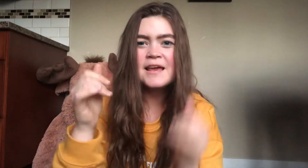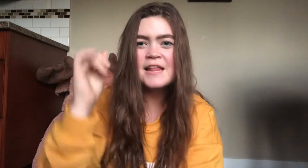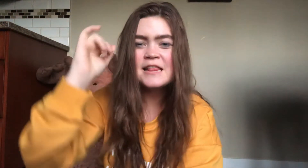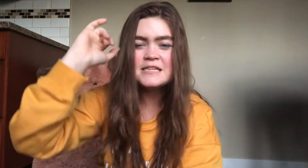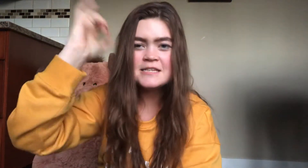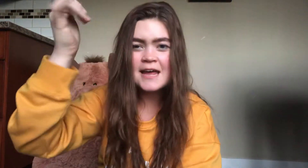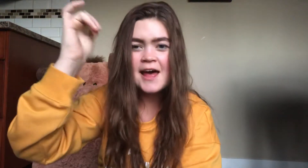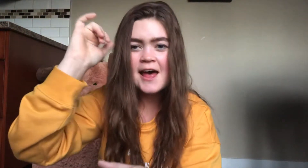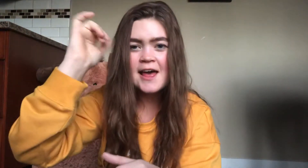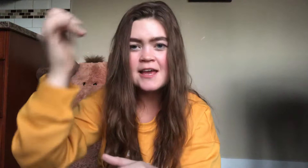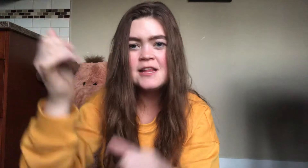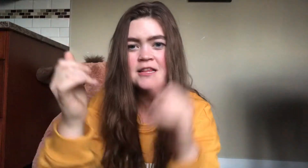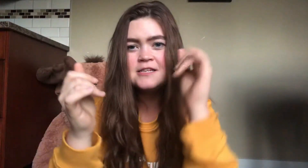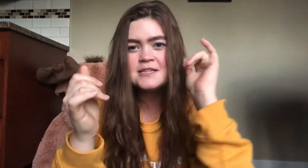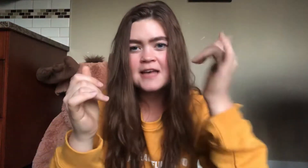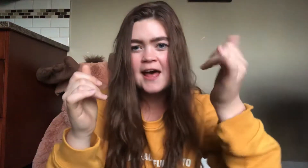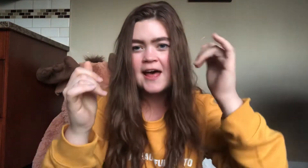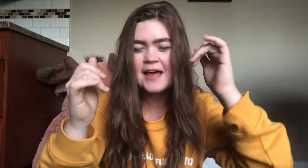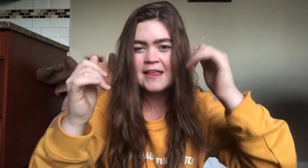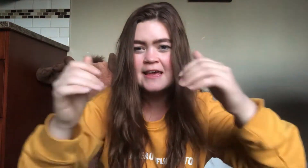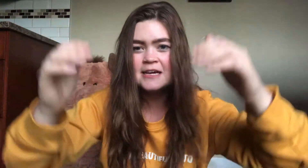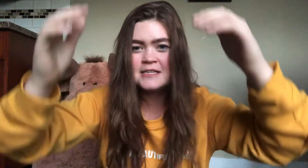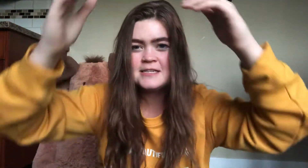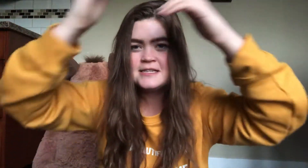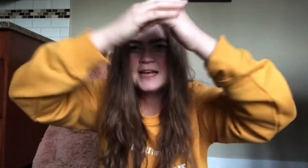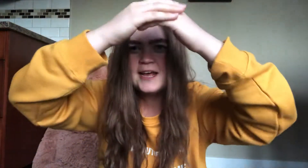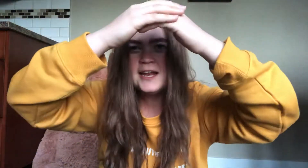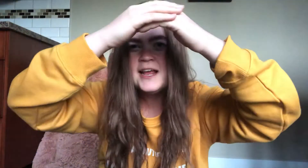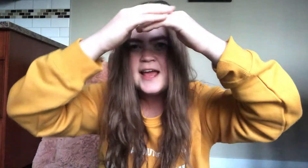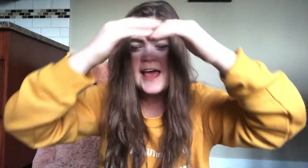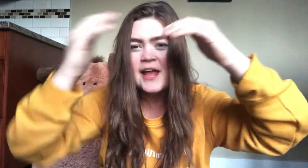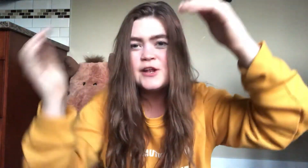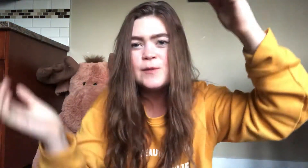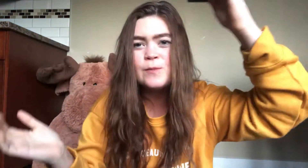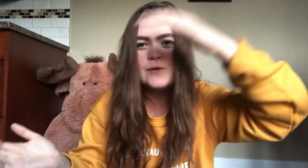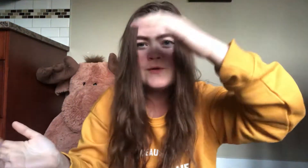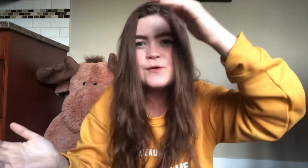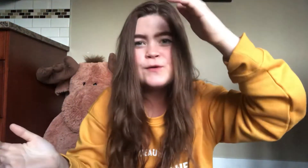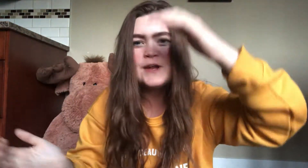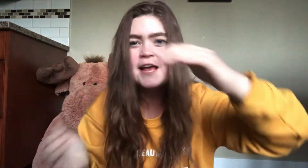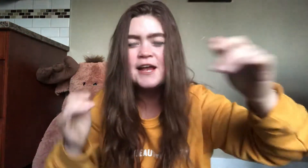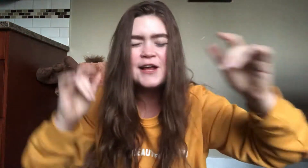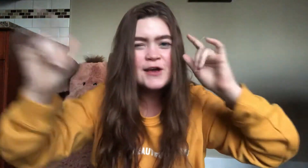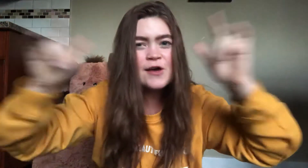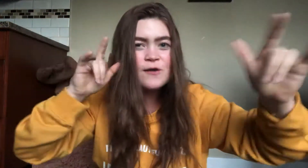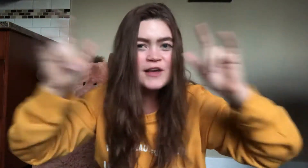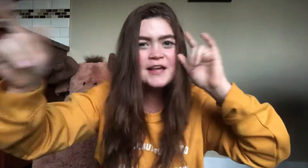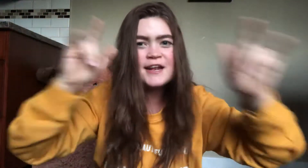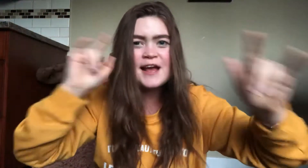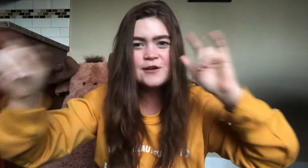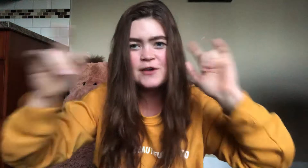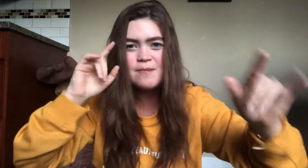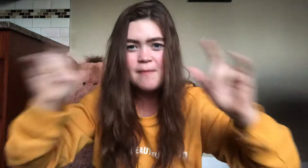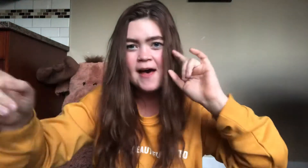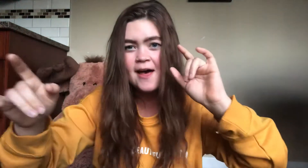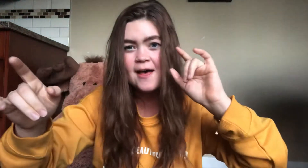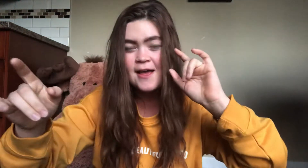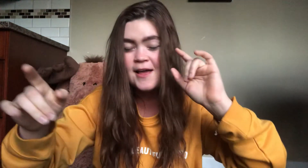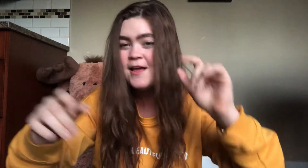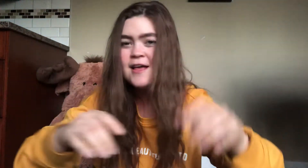In the sky, in the sky, there's a sun and a moon and a coconut cream pie.